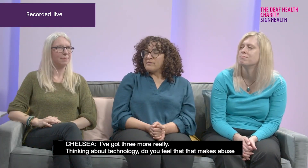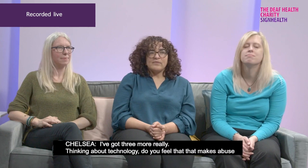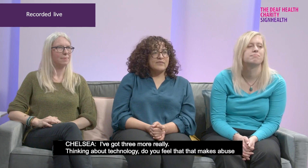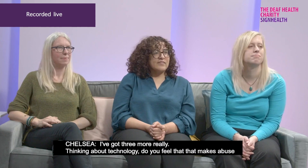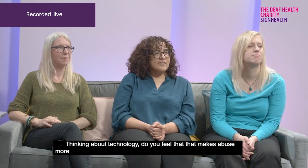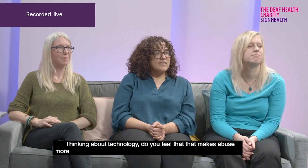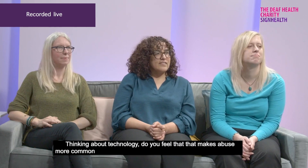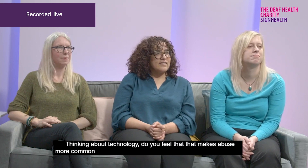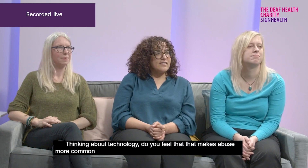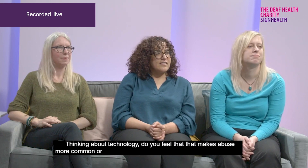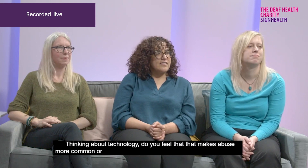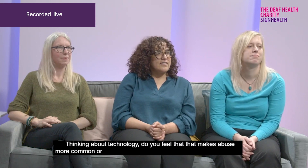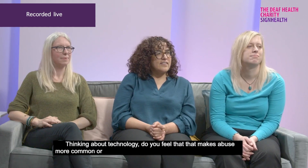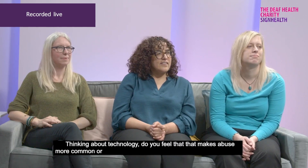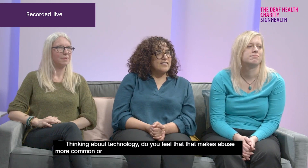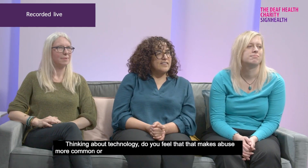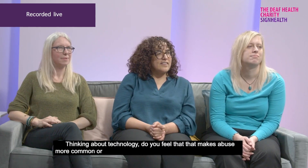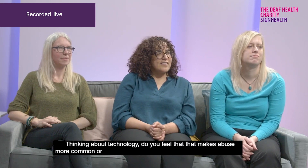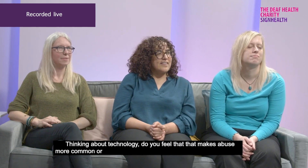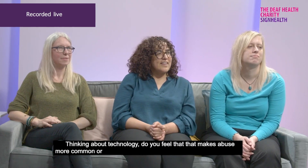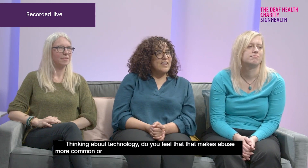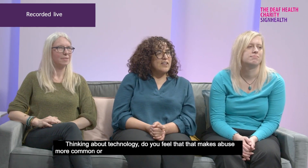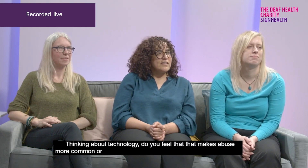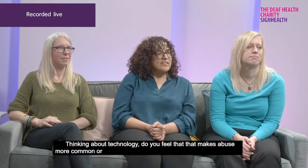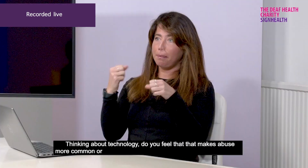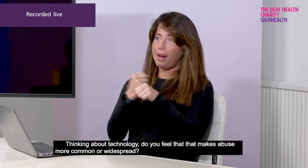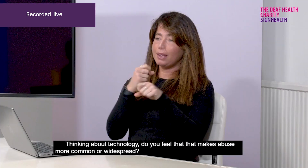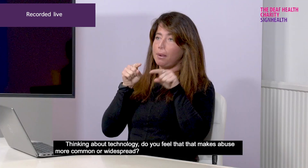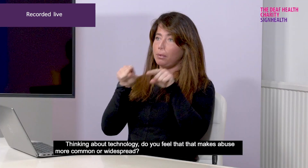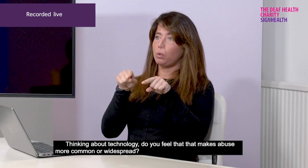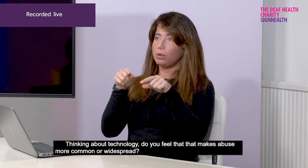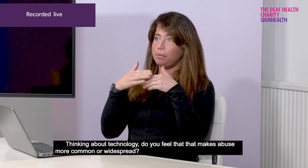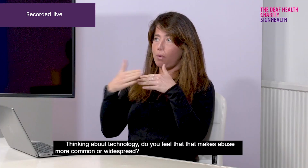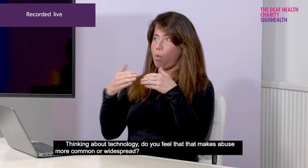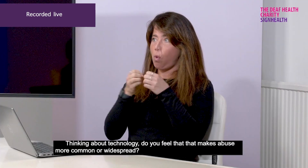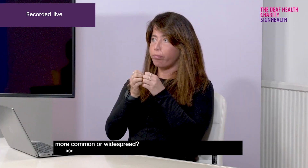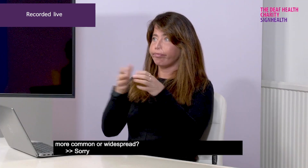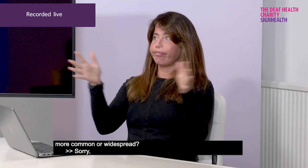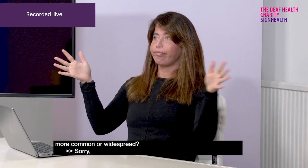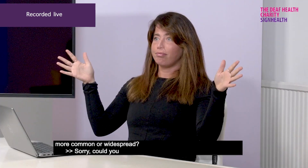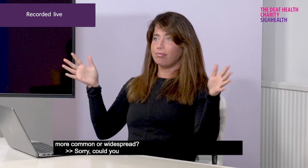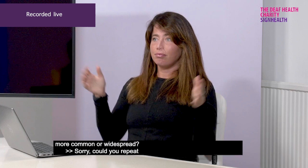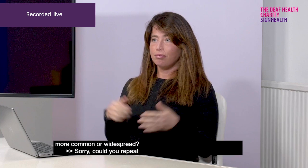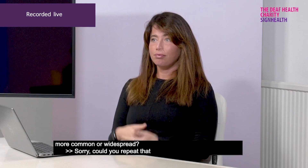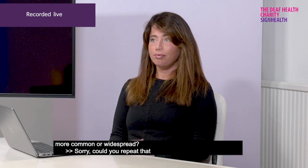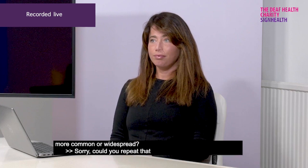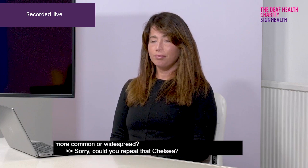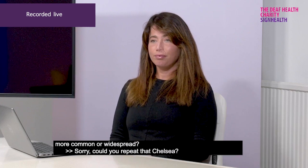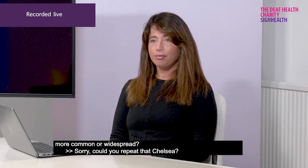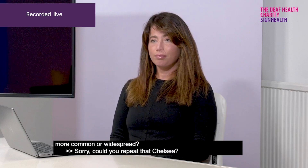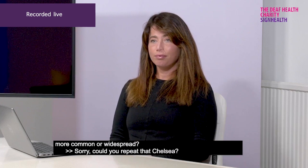Sorry, could you just repeat that, Chelsea? Yes, do you think technology has made abuse more